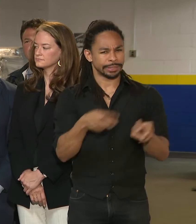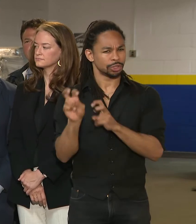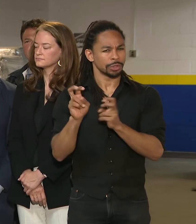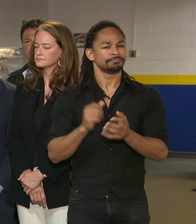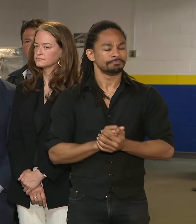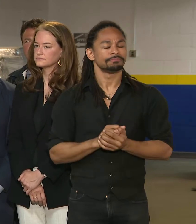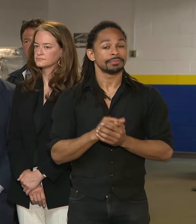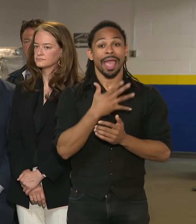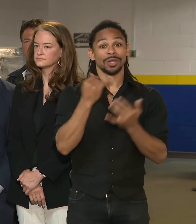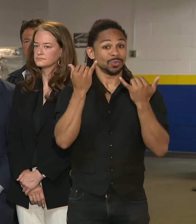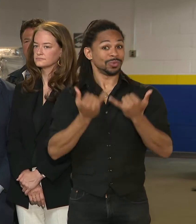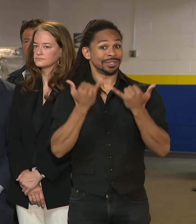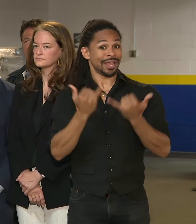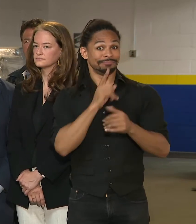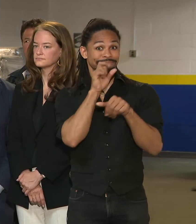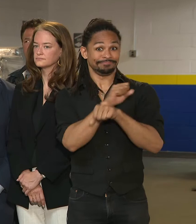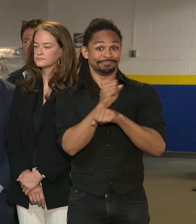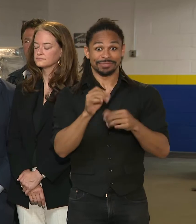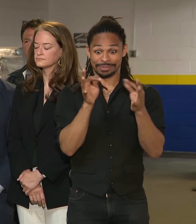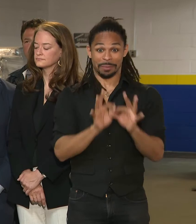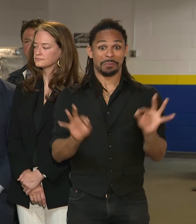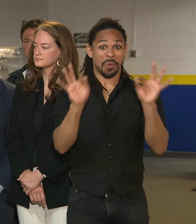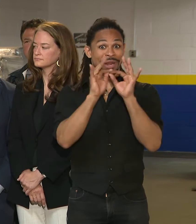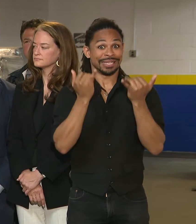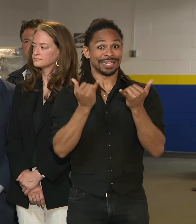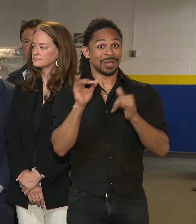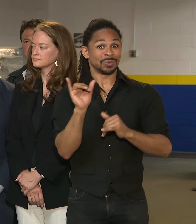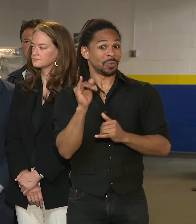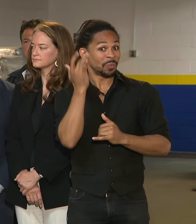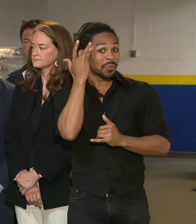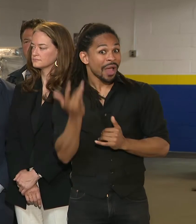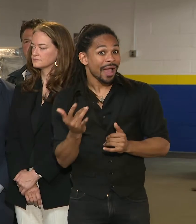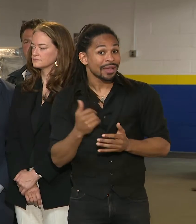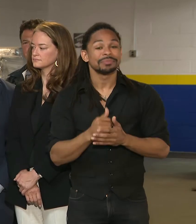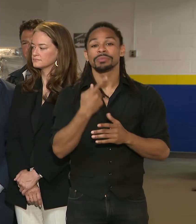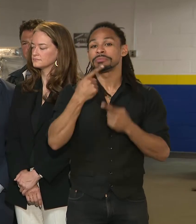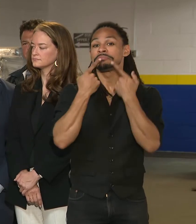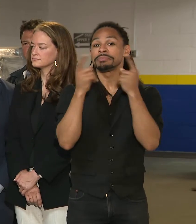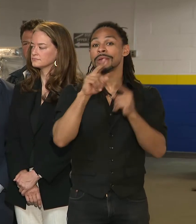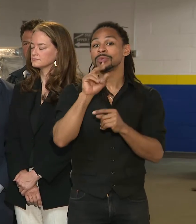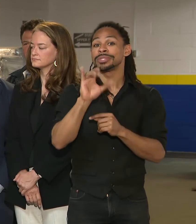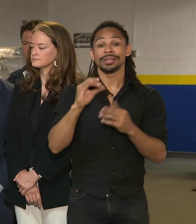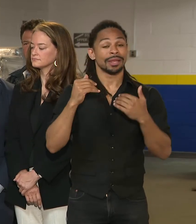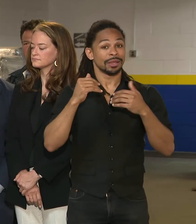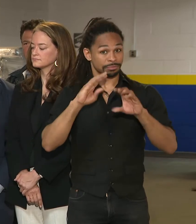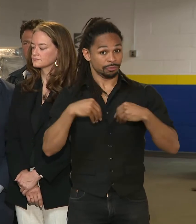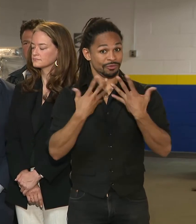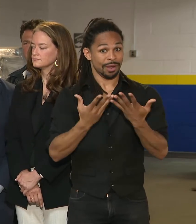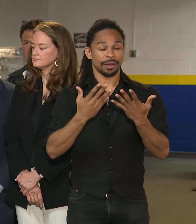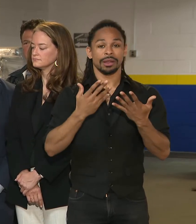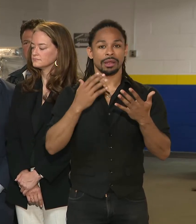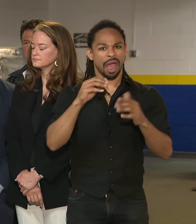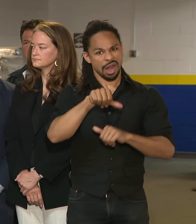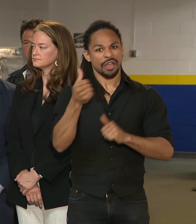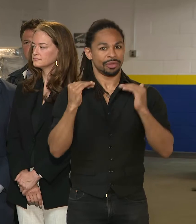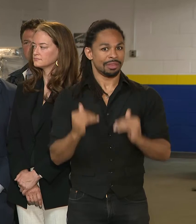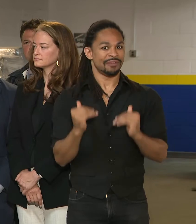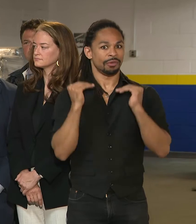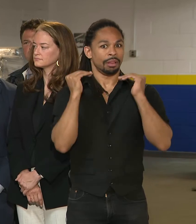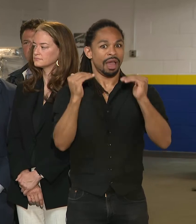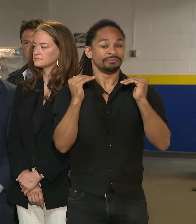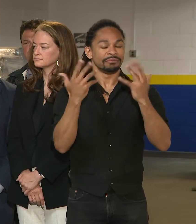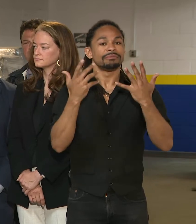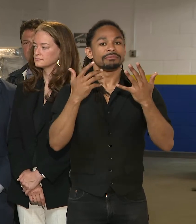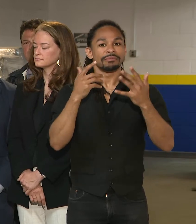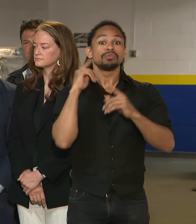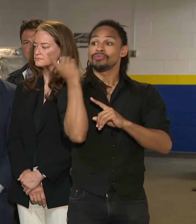significant. Today, we're here to announce that New York City is providing another level, another round of humanitarian